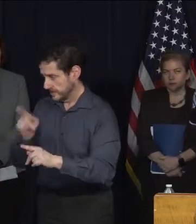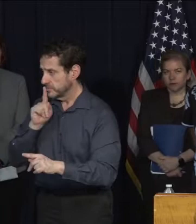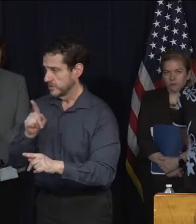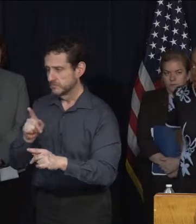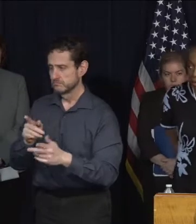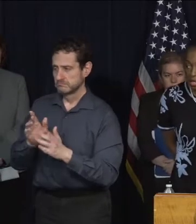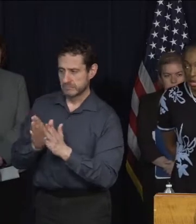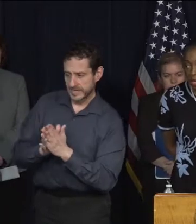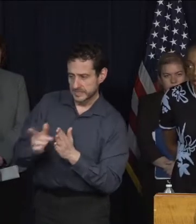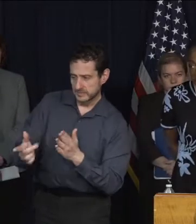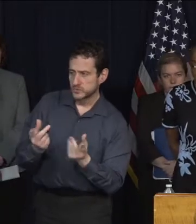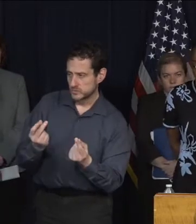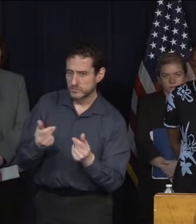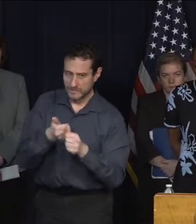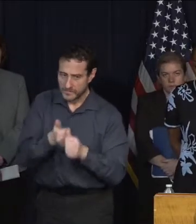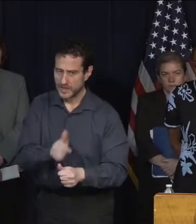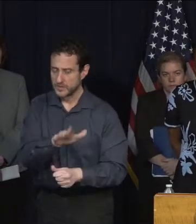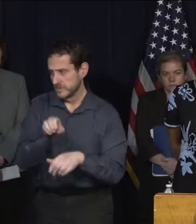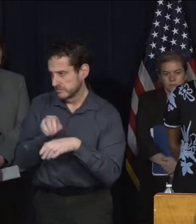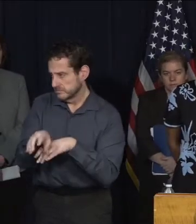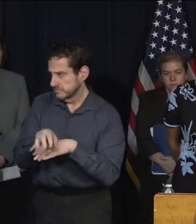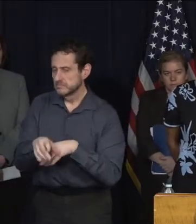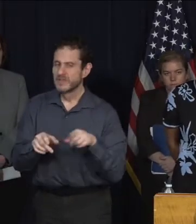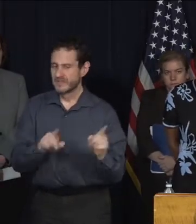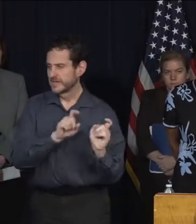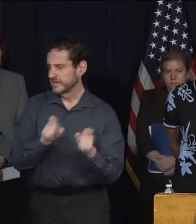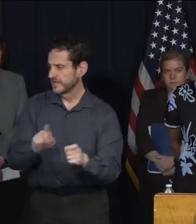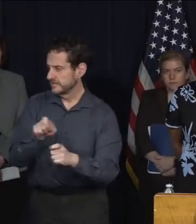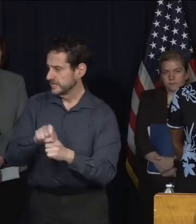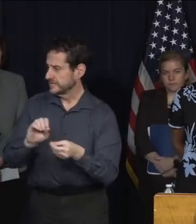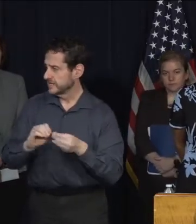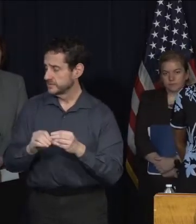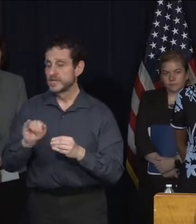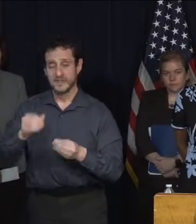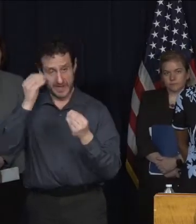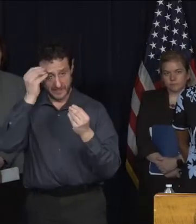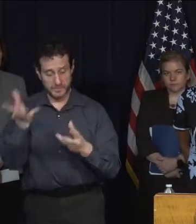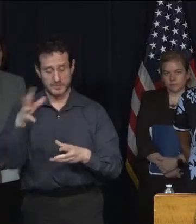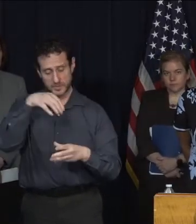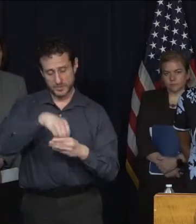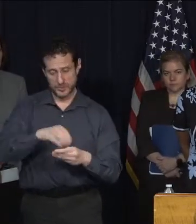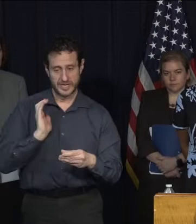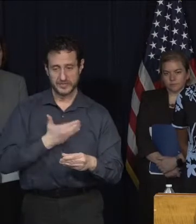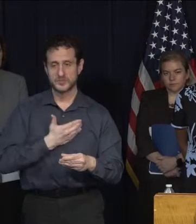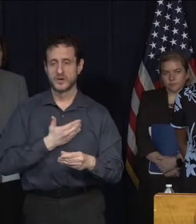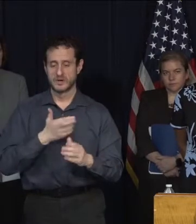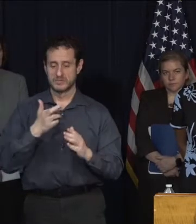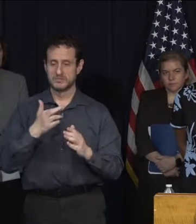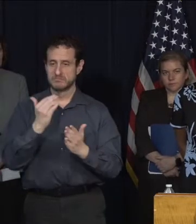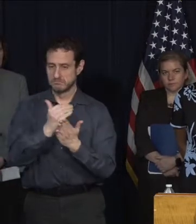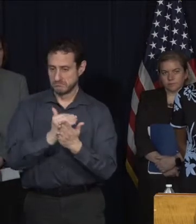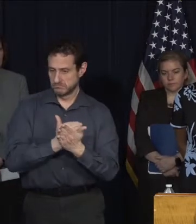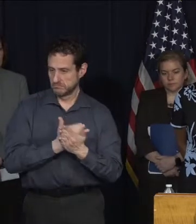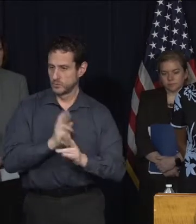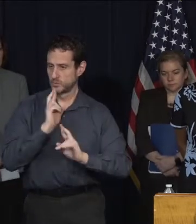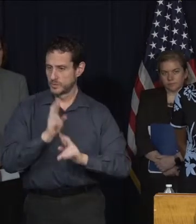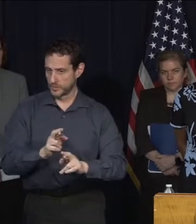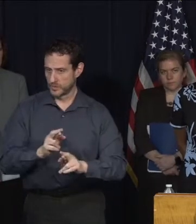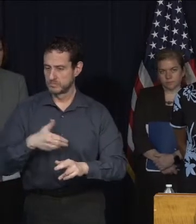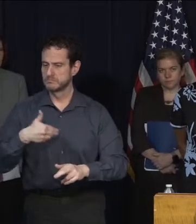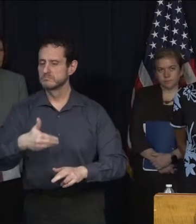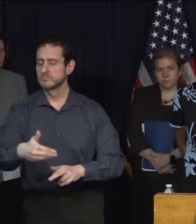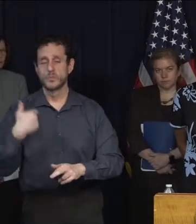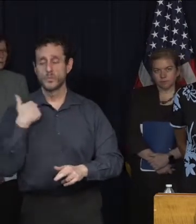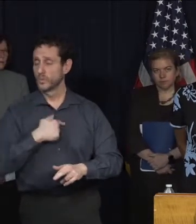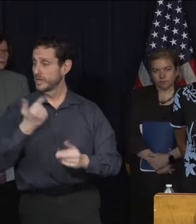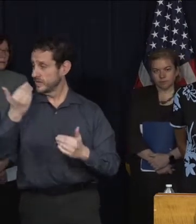will be able to give those exact numbers. But that information will be put into our registry at some point, and so we would be able to